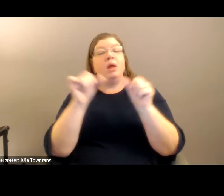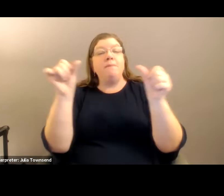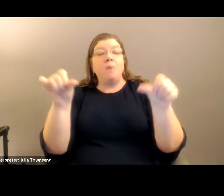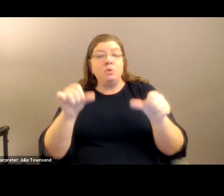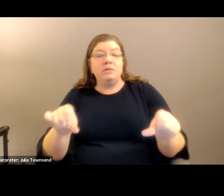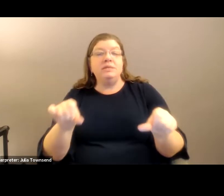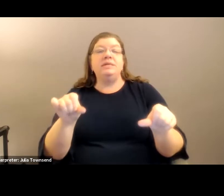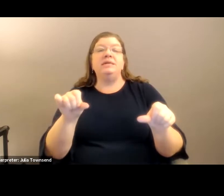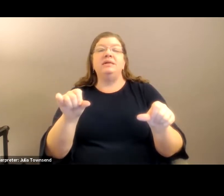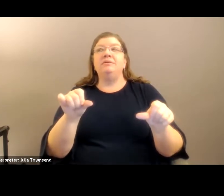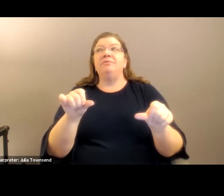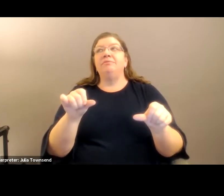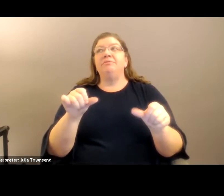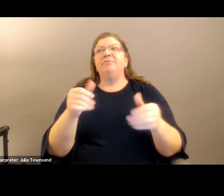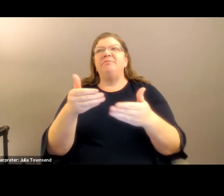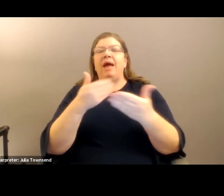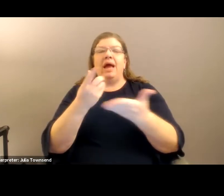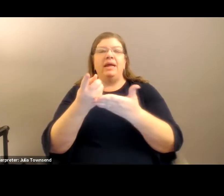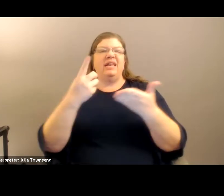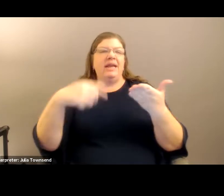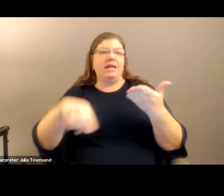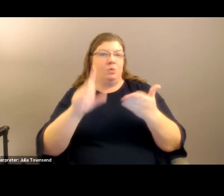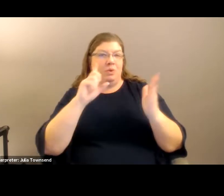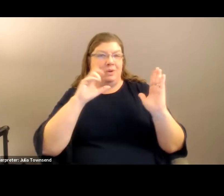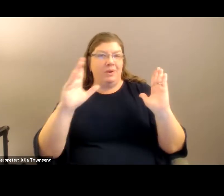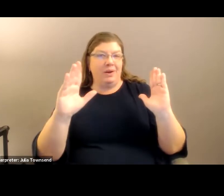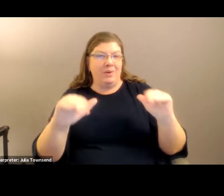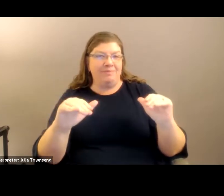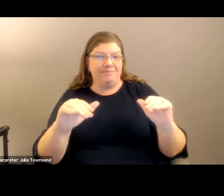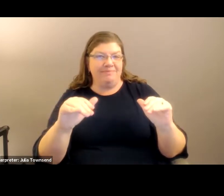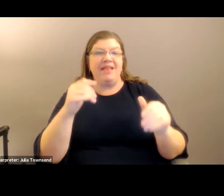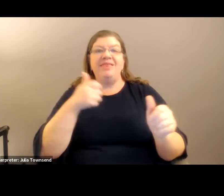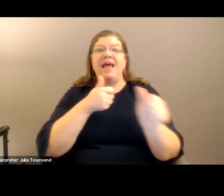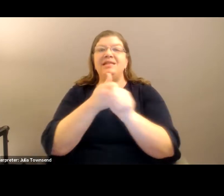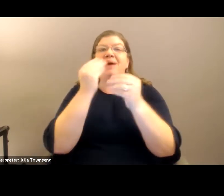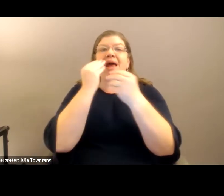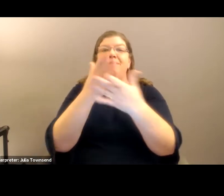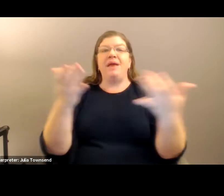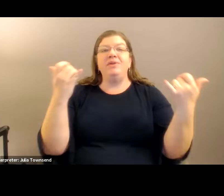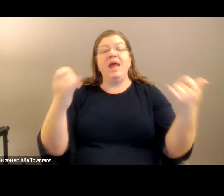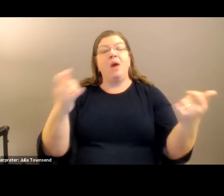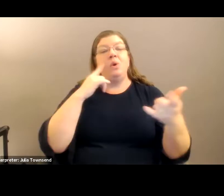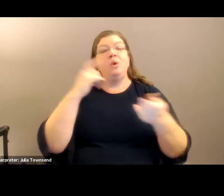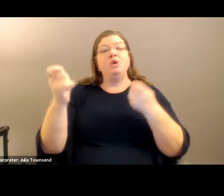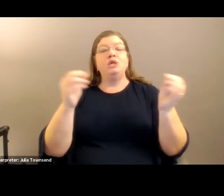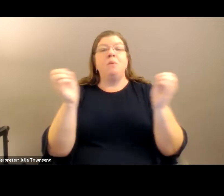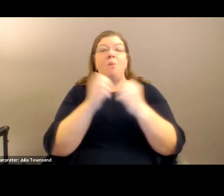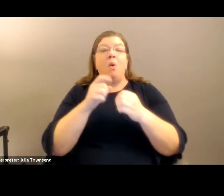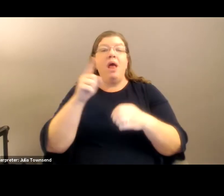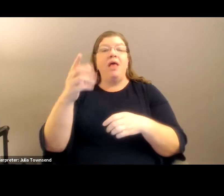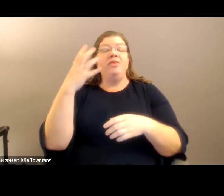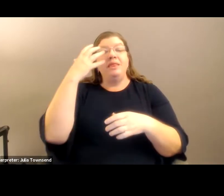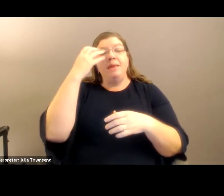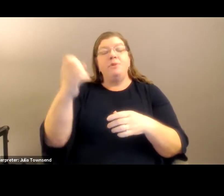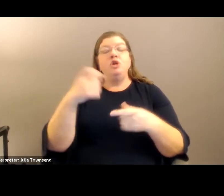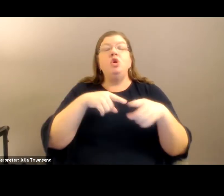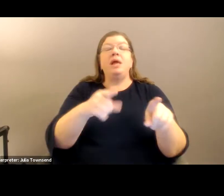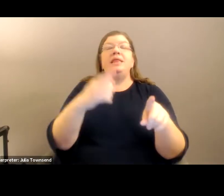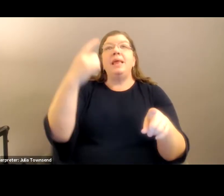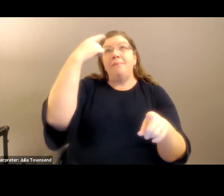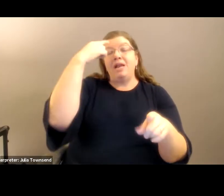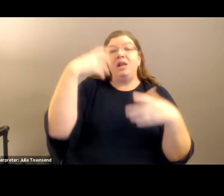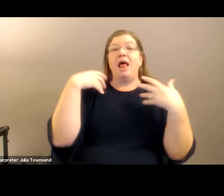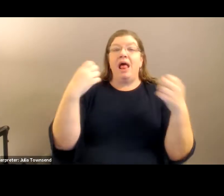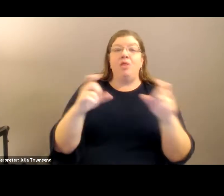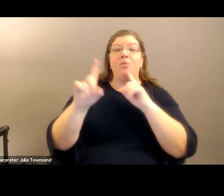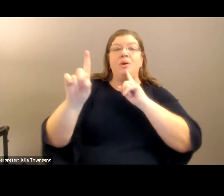posting by next week. So that's my update for now. I'll have more to address at the mental health report.